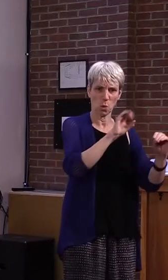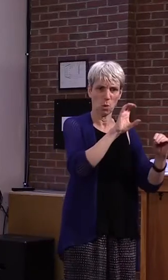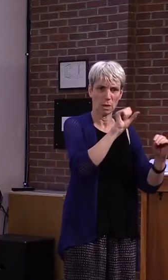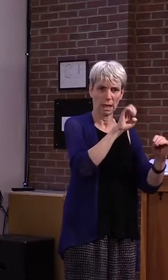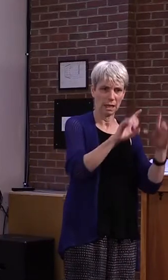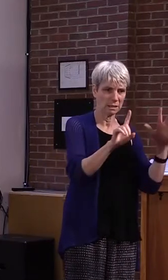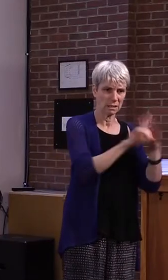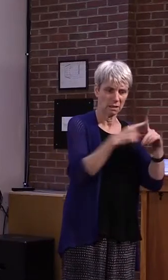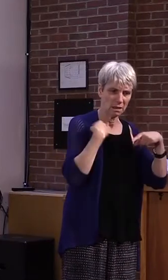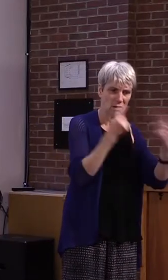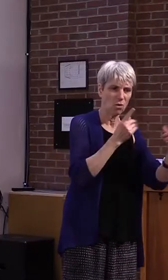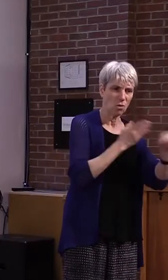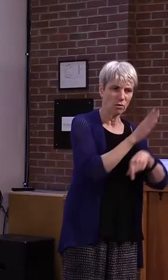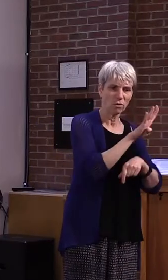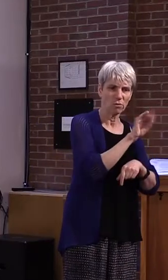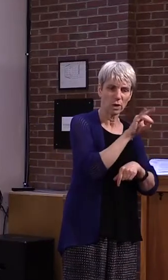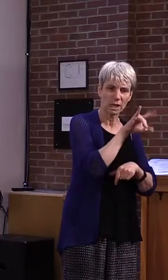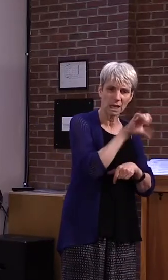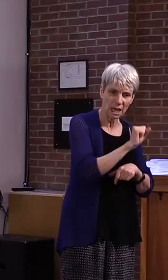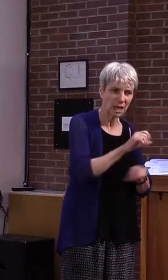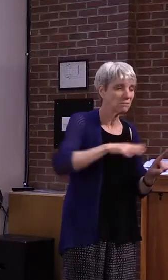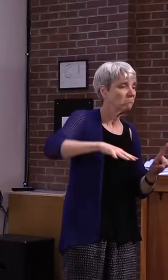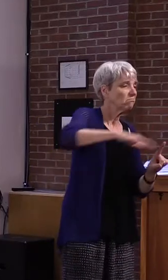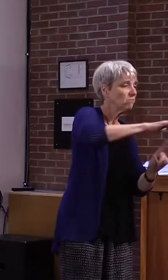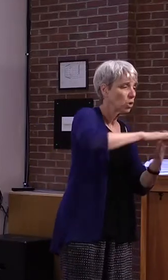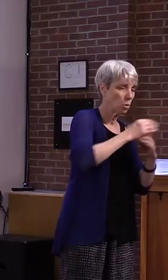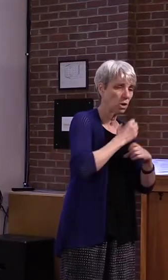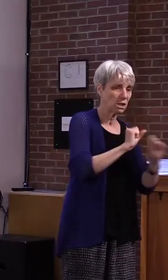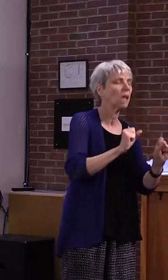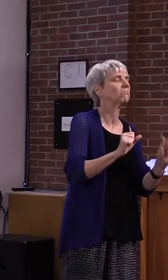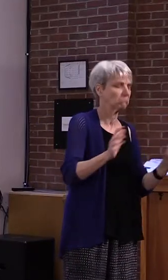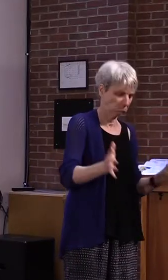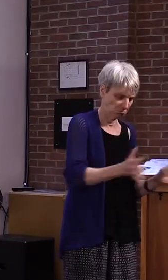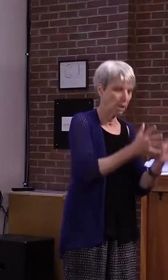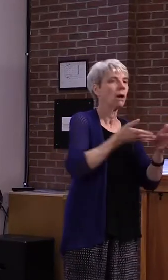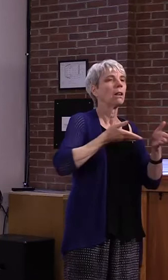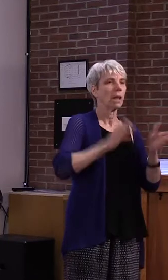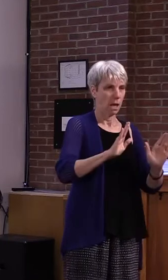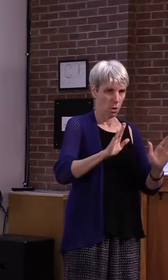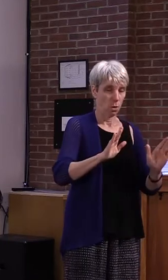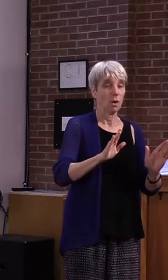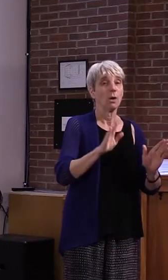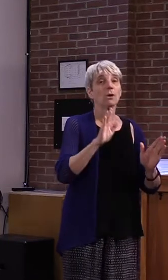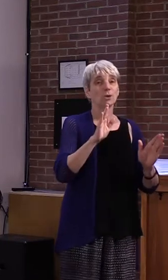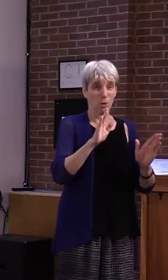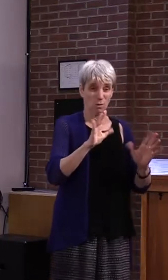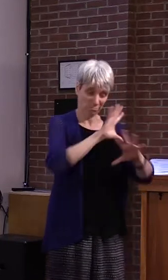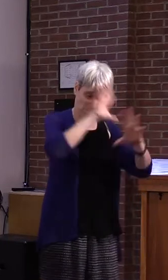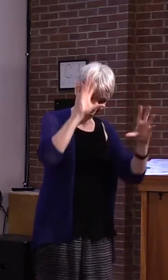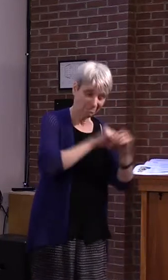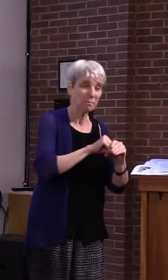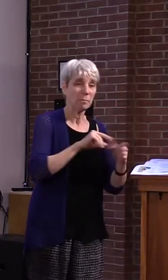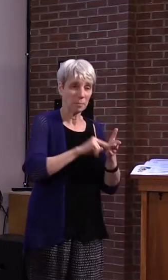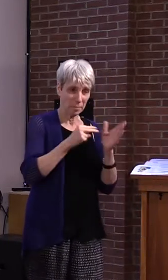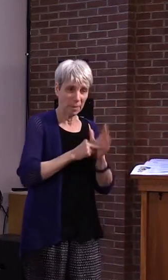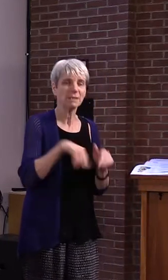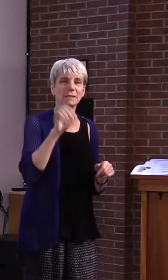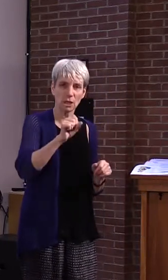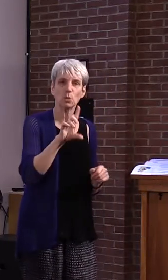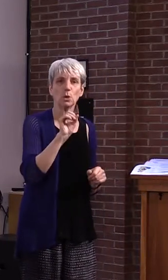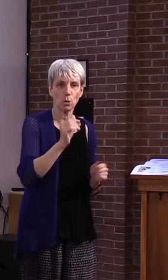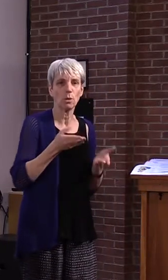frankly, what I've been struggling about from a personal perspective, knowing what we went through